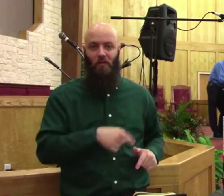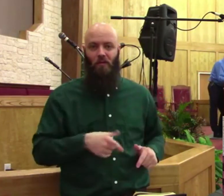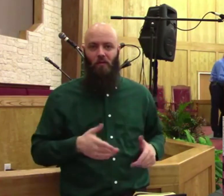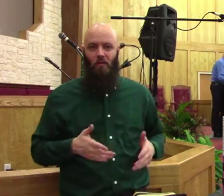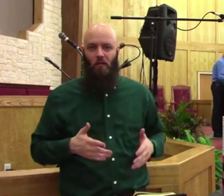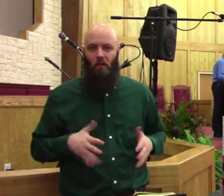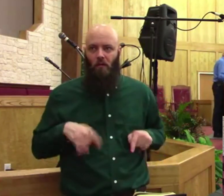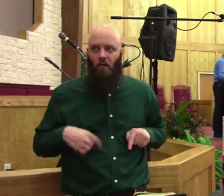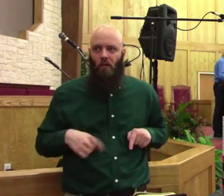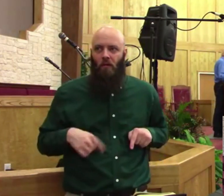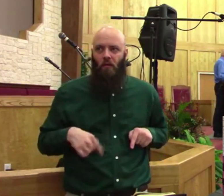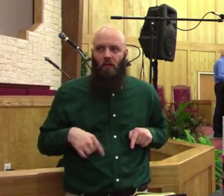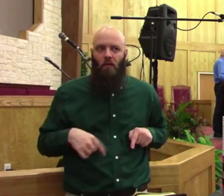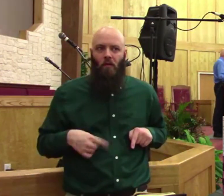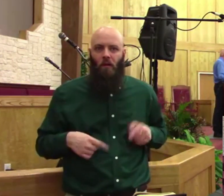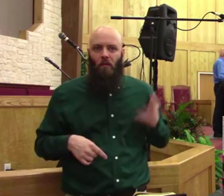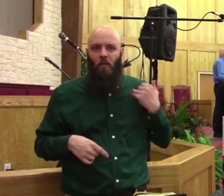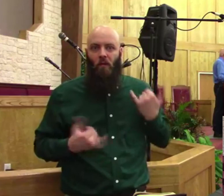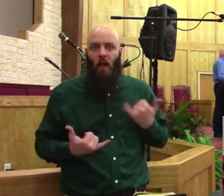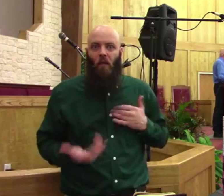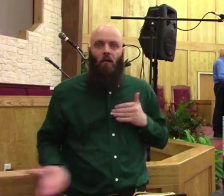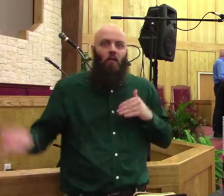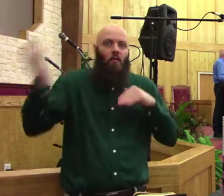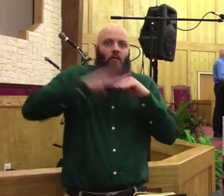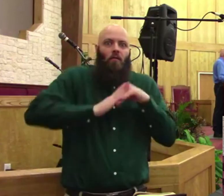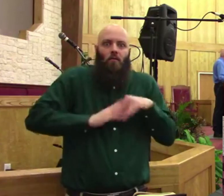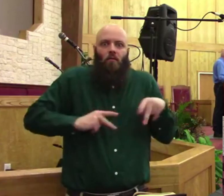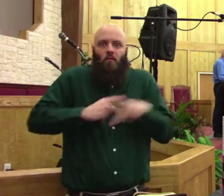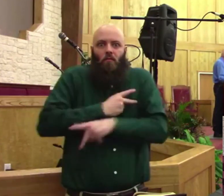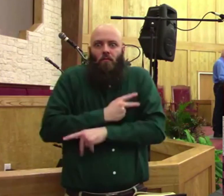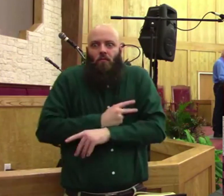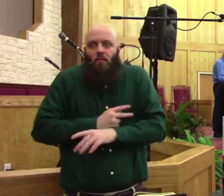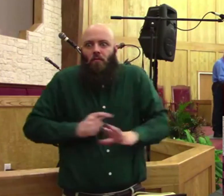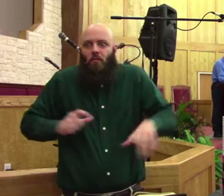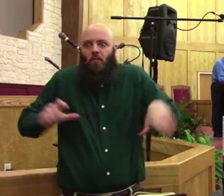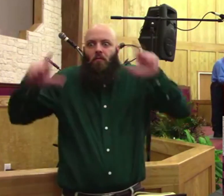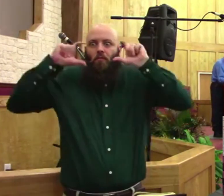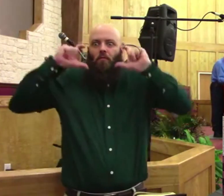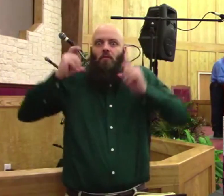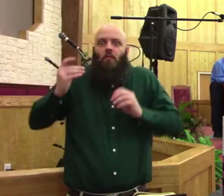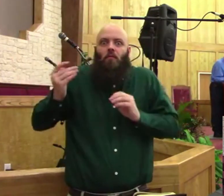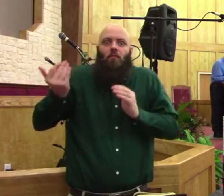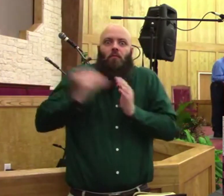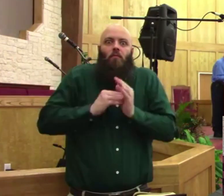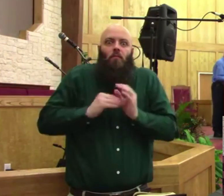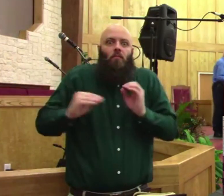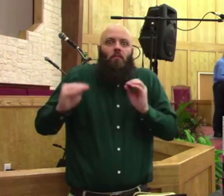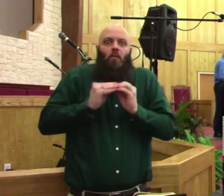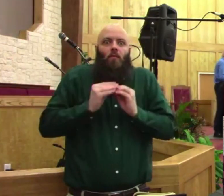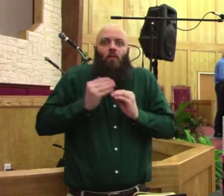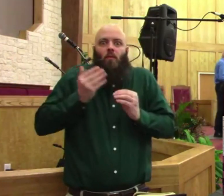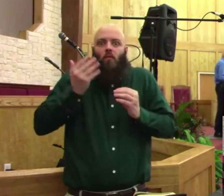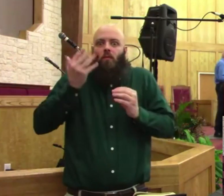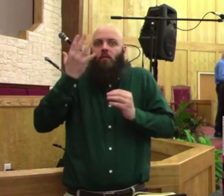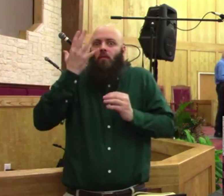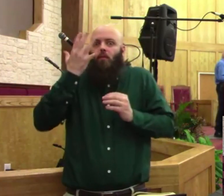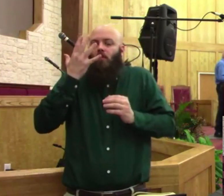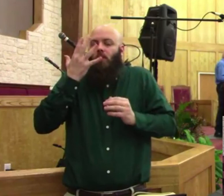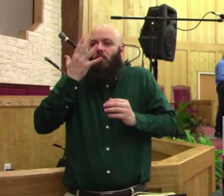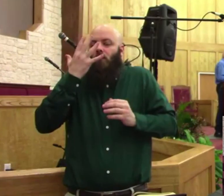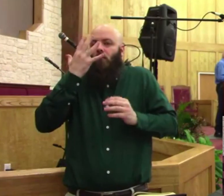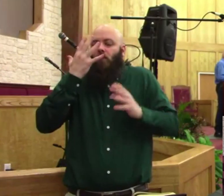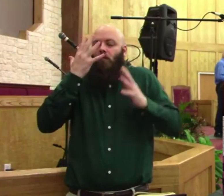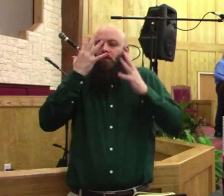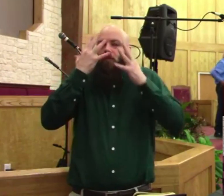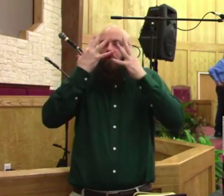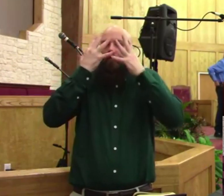He's greatly alarmed. And he becomes even paler, and even his guests are perplexed. This